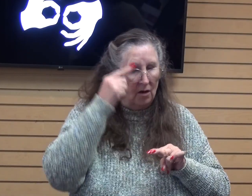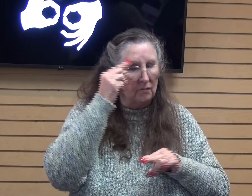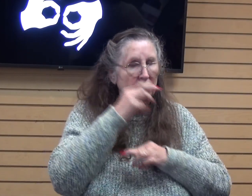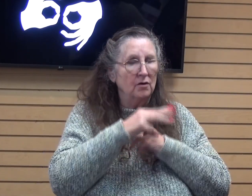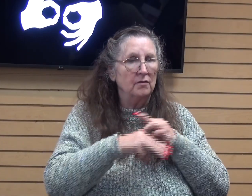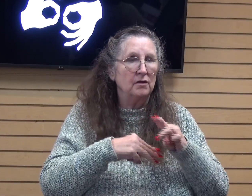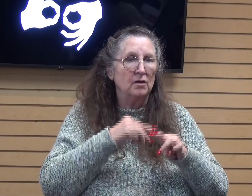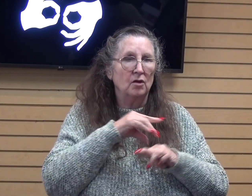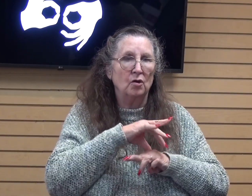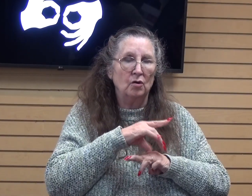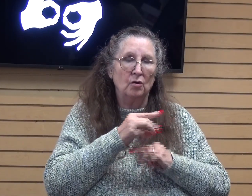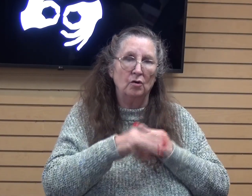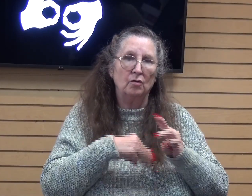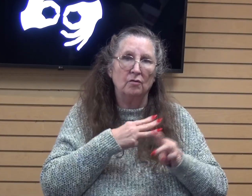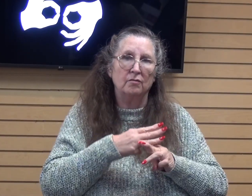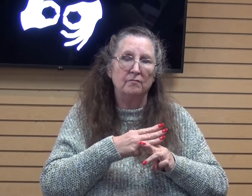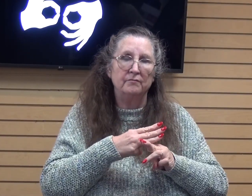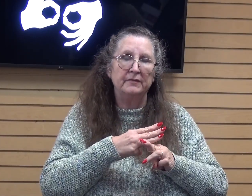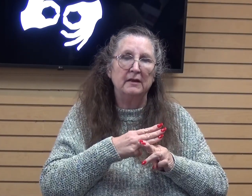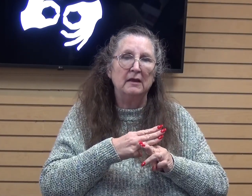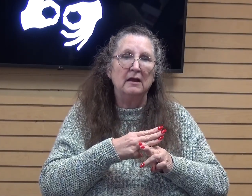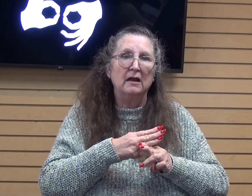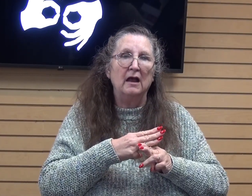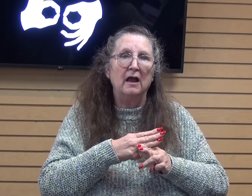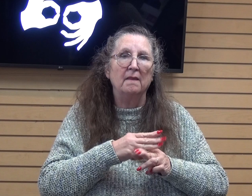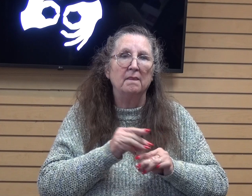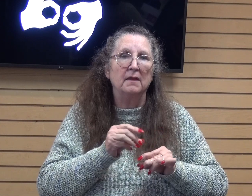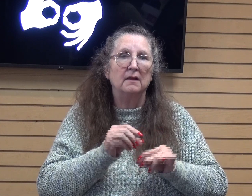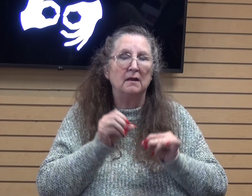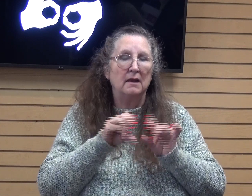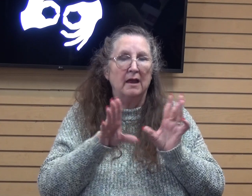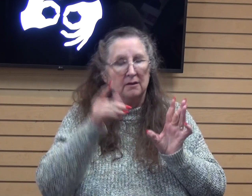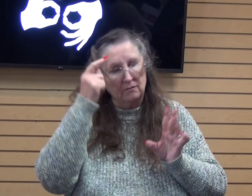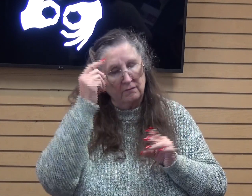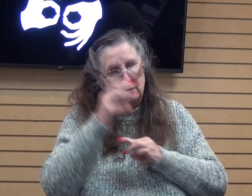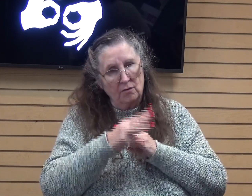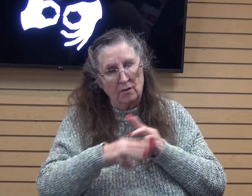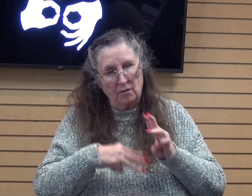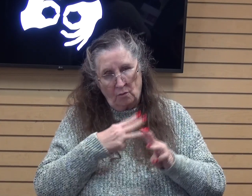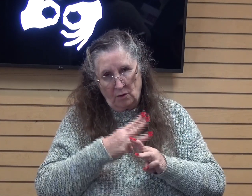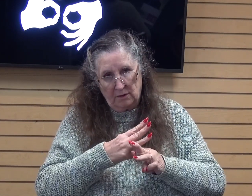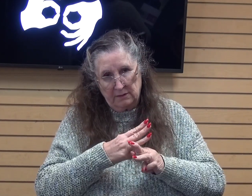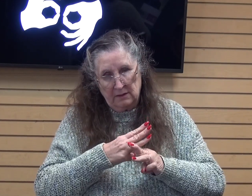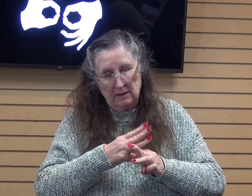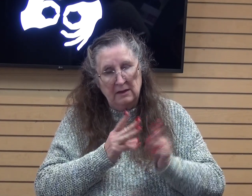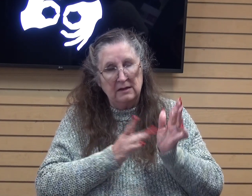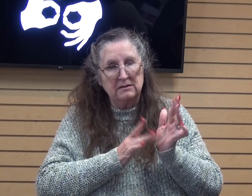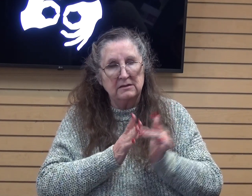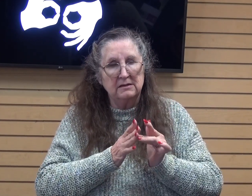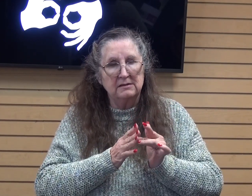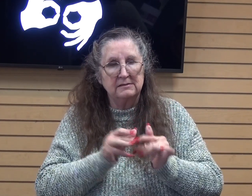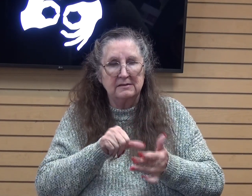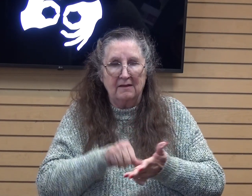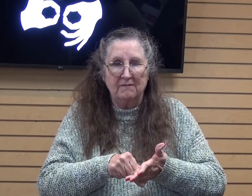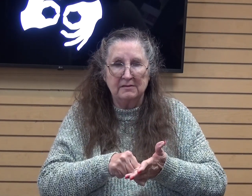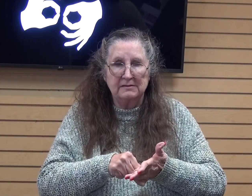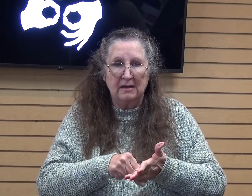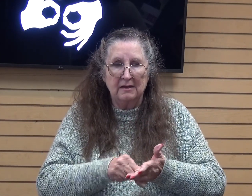world. Jesus emphasizes the importance of the works that God gives them to do